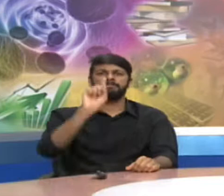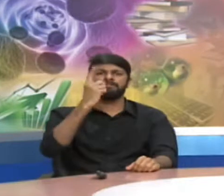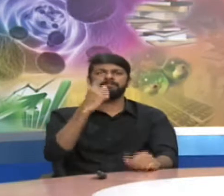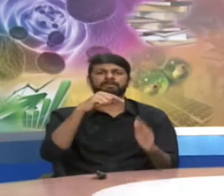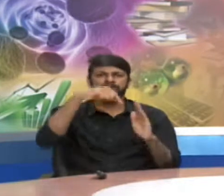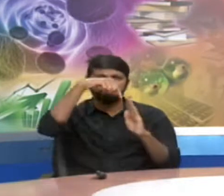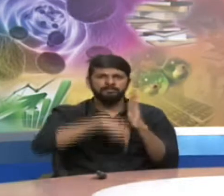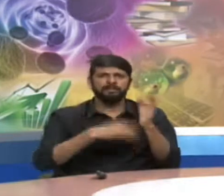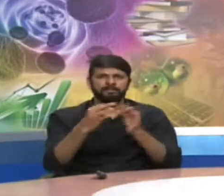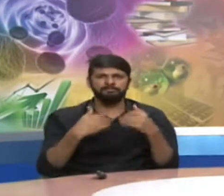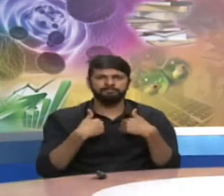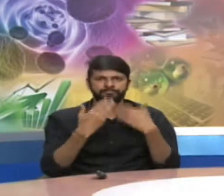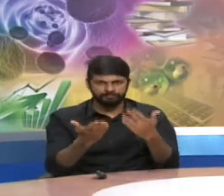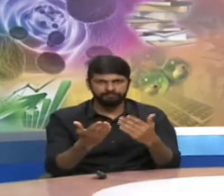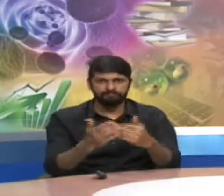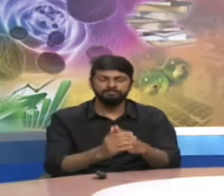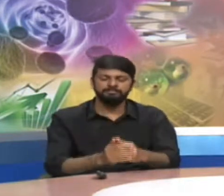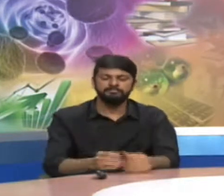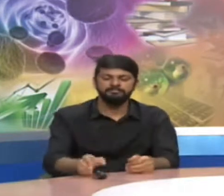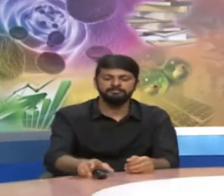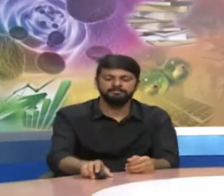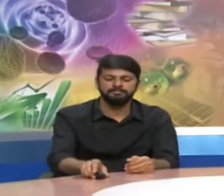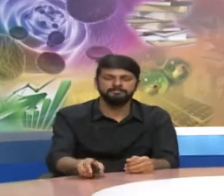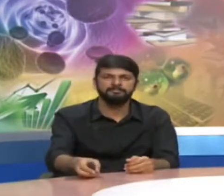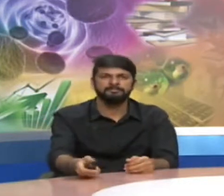Let us discuss the first painting.